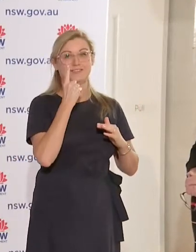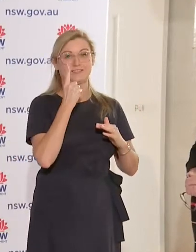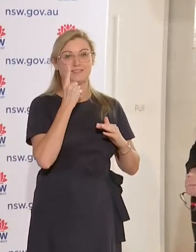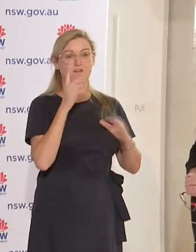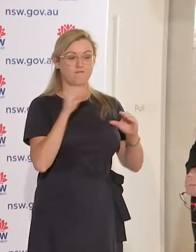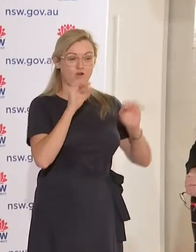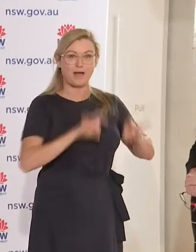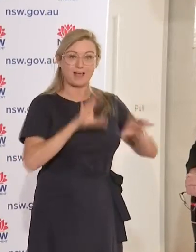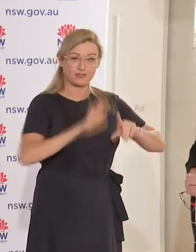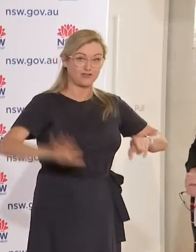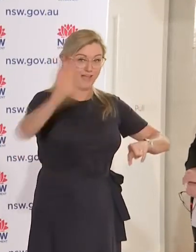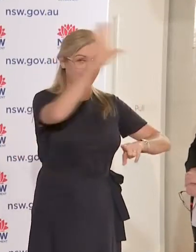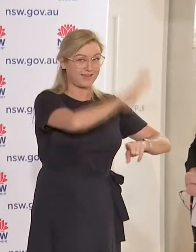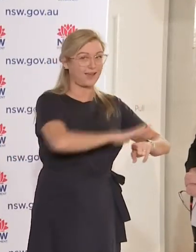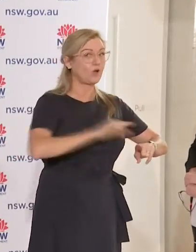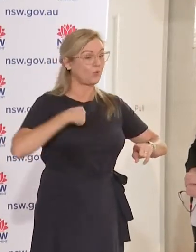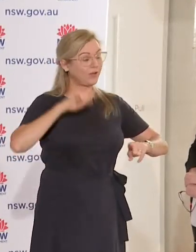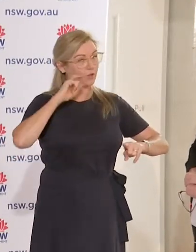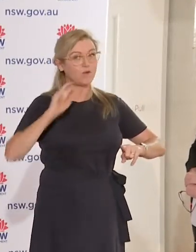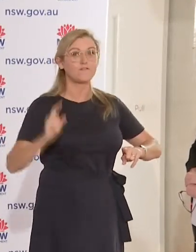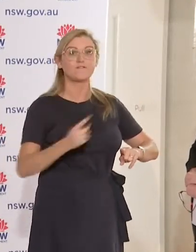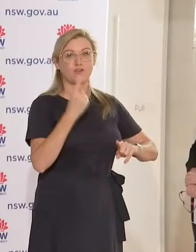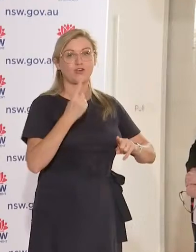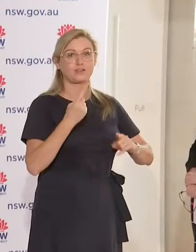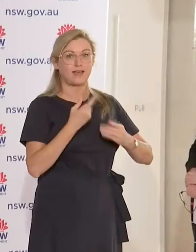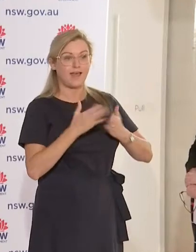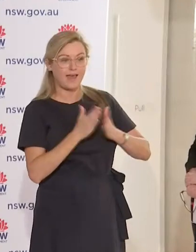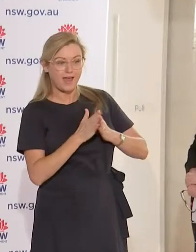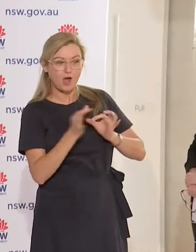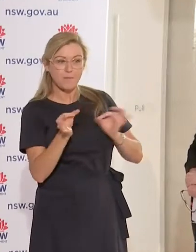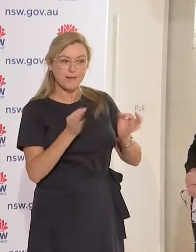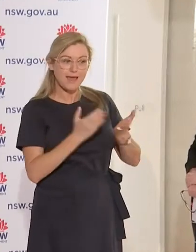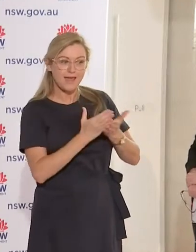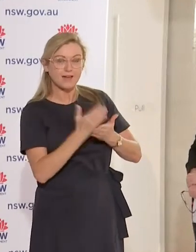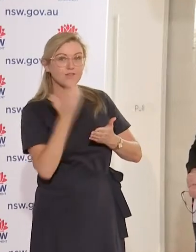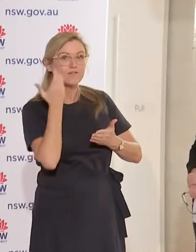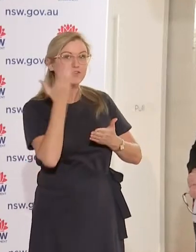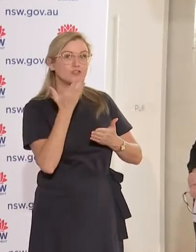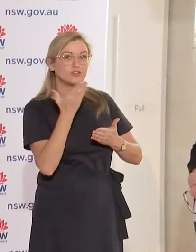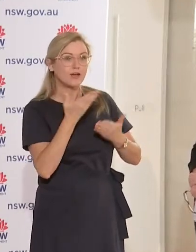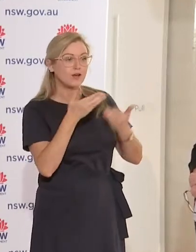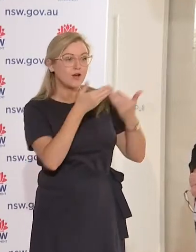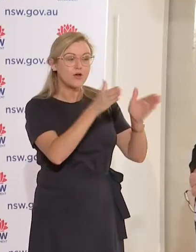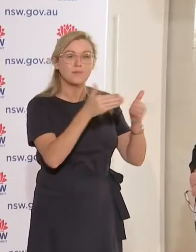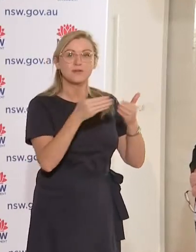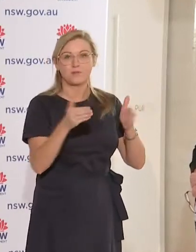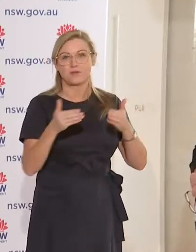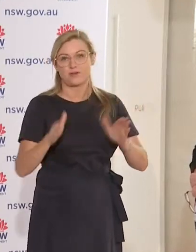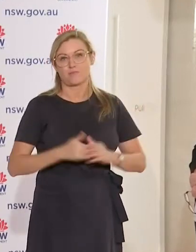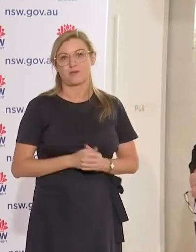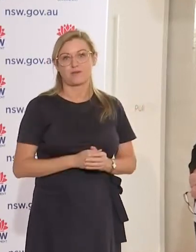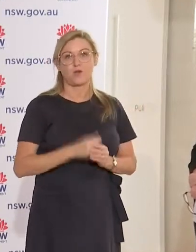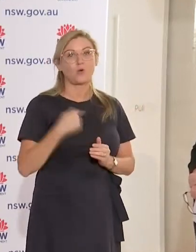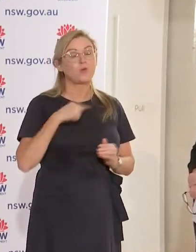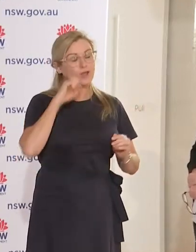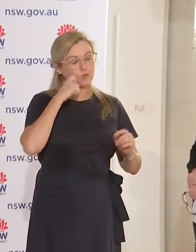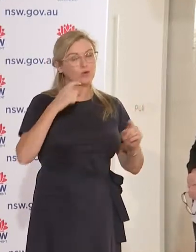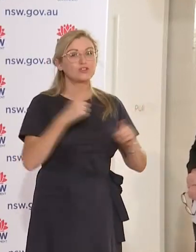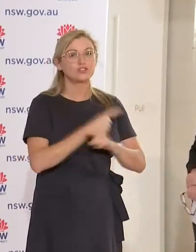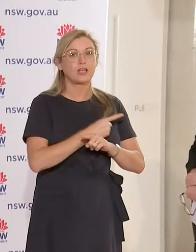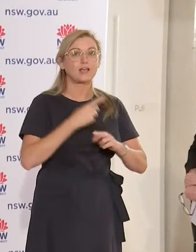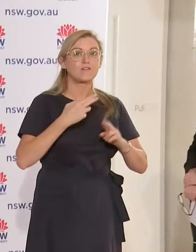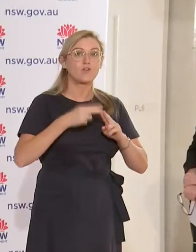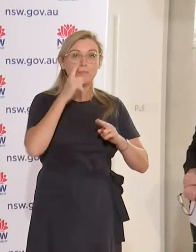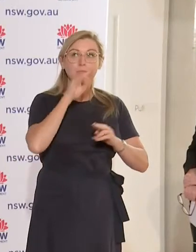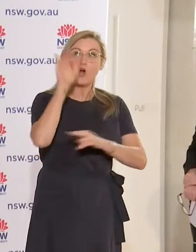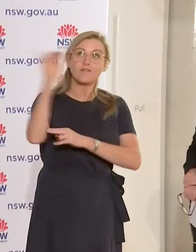COVID. We'll be the first ones outlining when international travel resumes. We'll be the first ones changing our quarantine system on a large scale. There's a